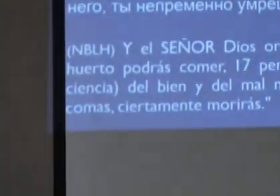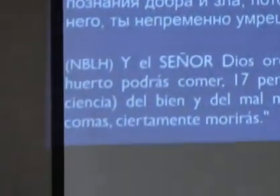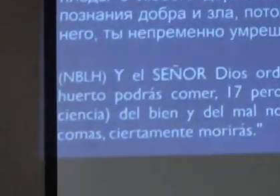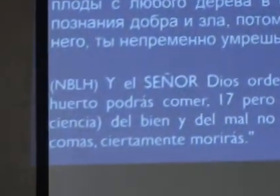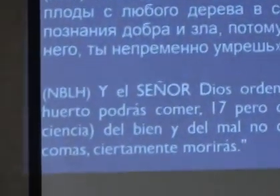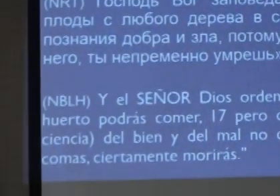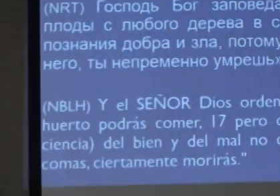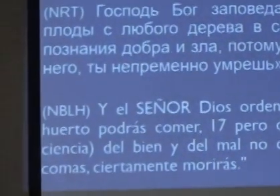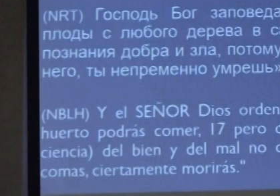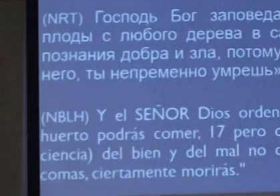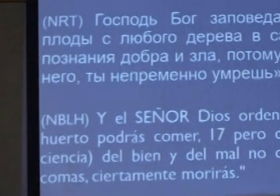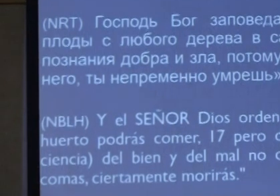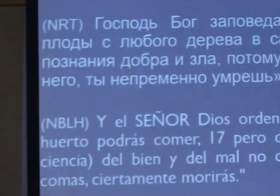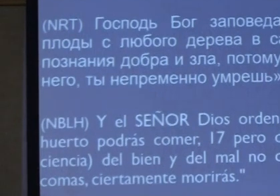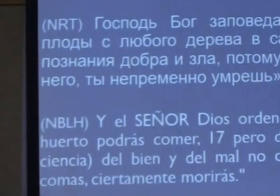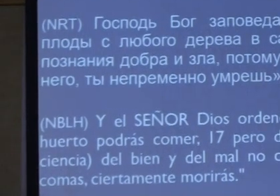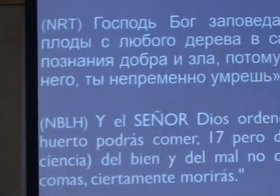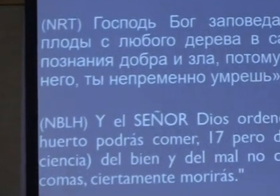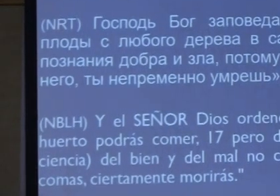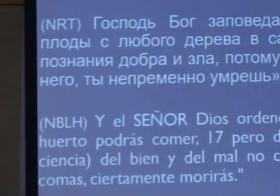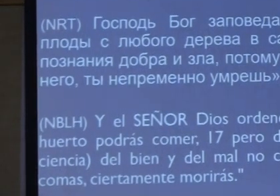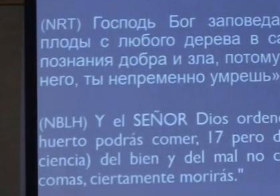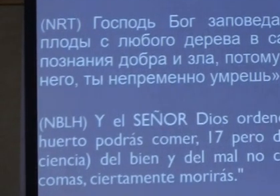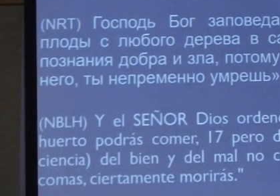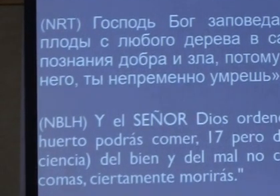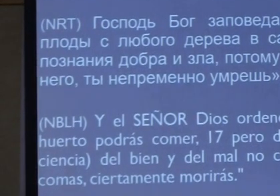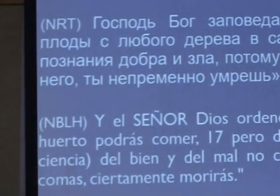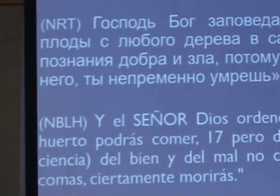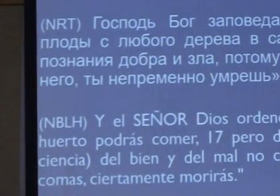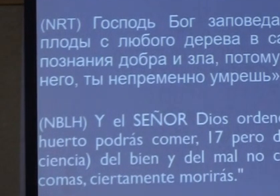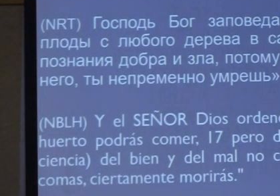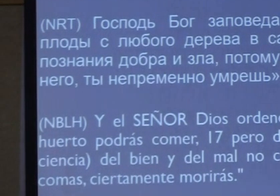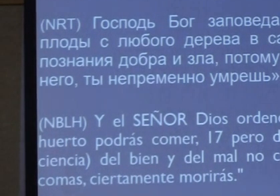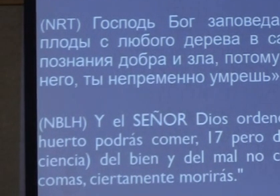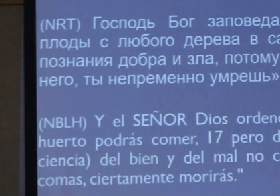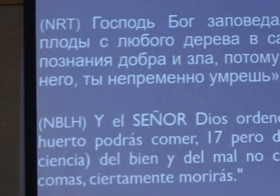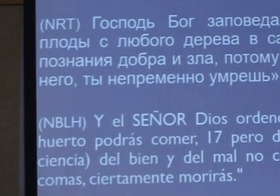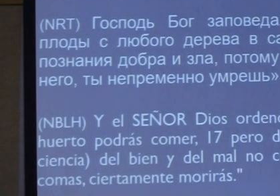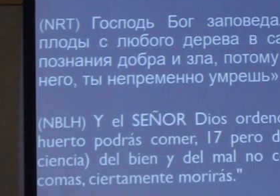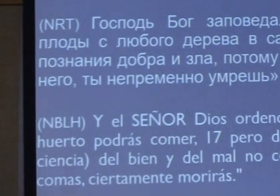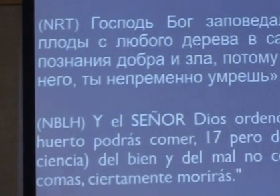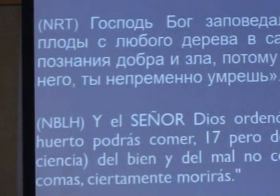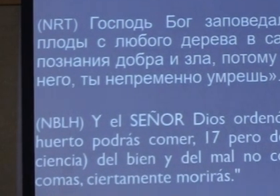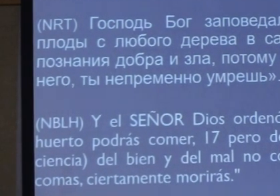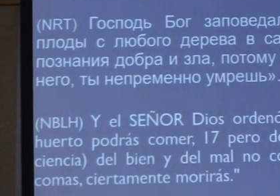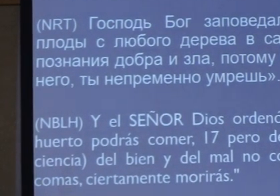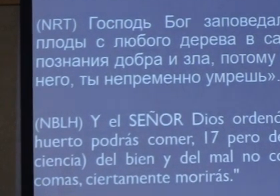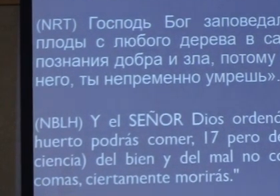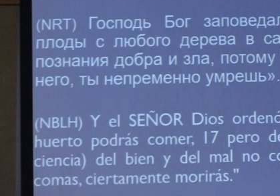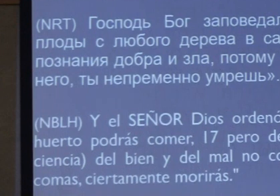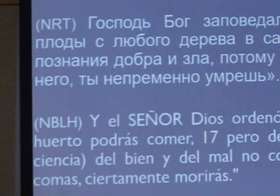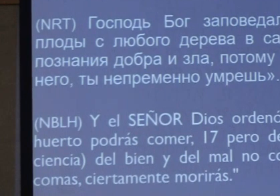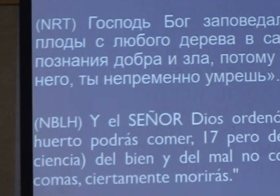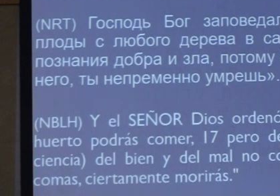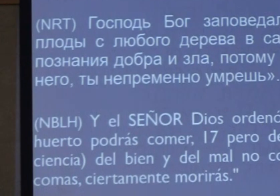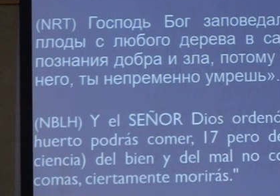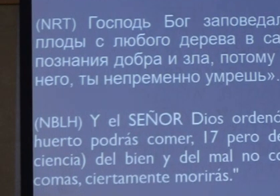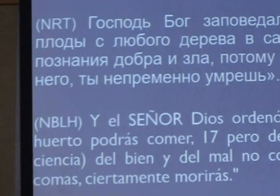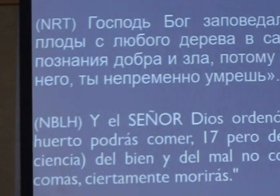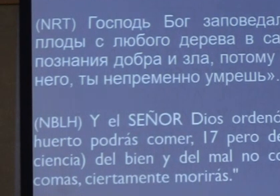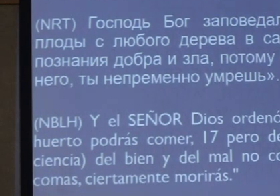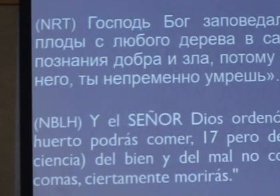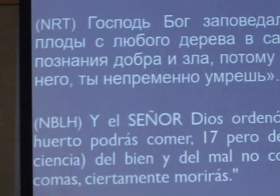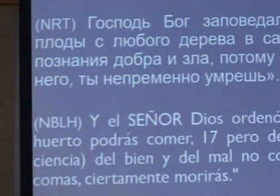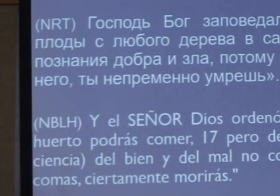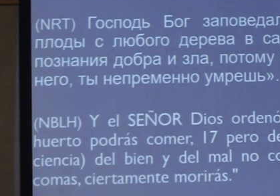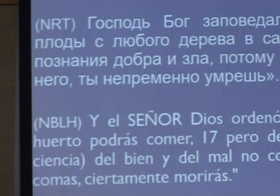"From all the trees of the garden you are most welcome to eat, but the tree of the knowledge of good and evil you must not eat. For when you